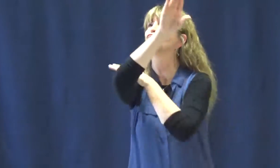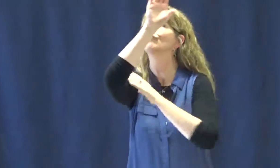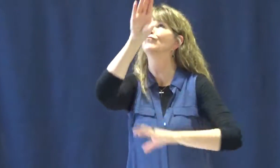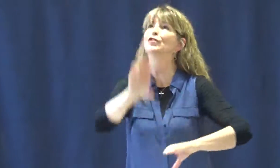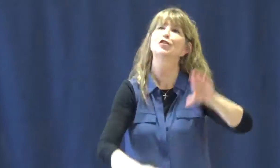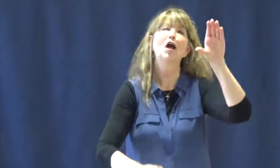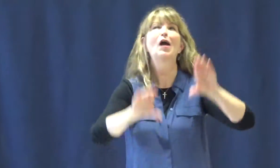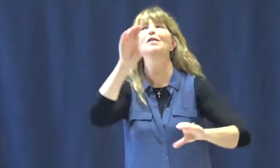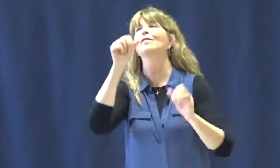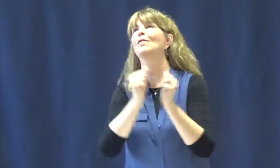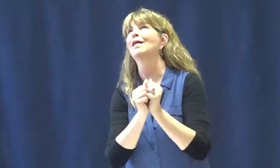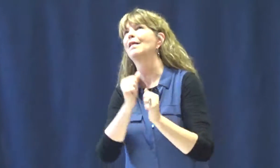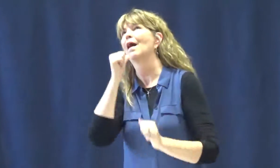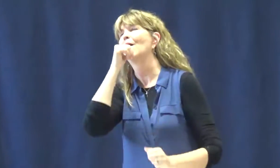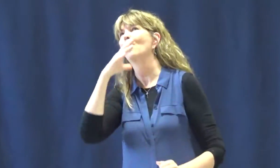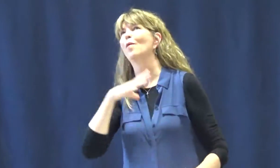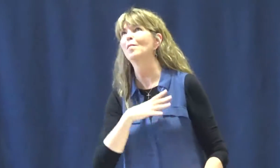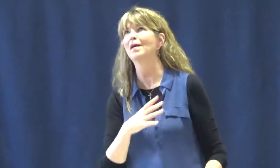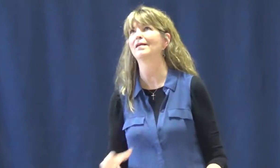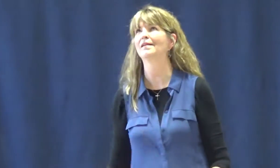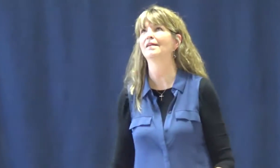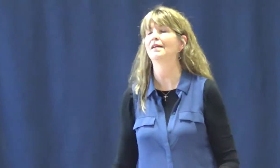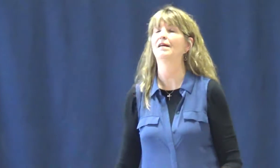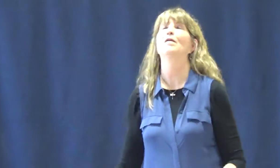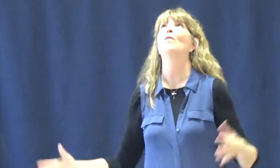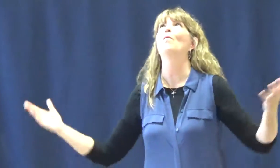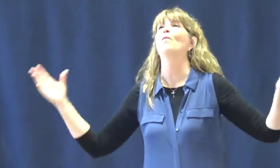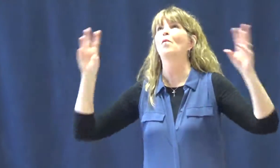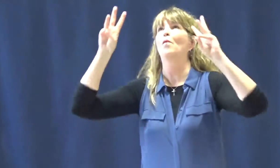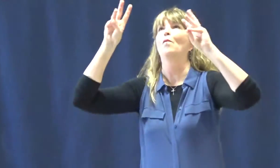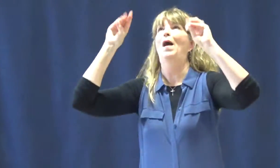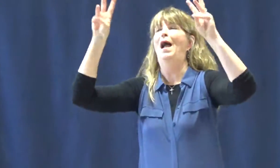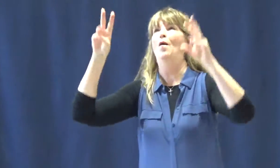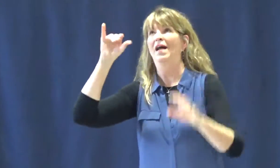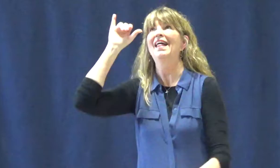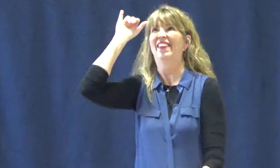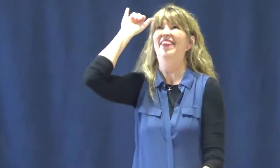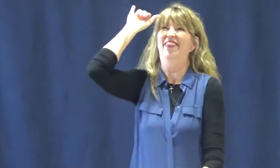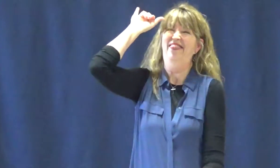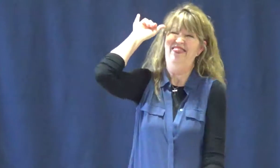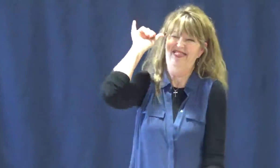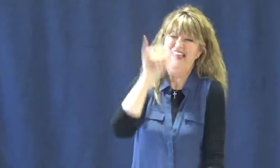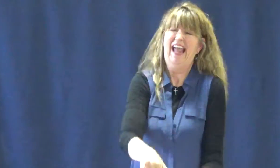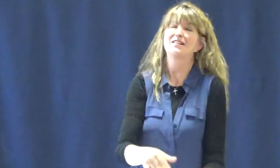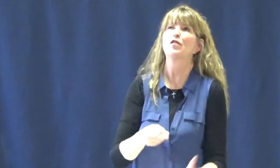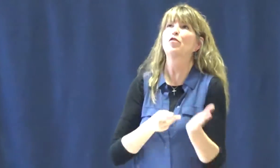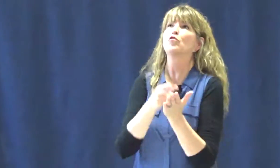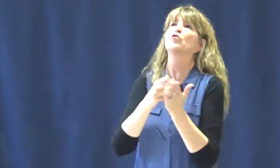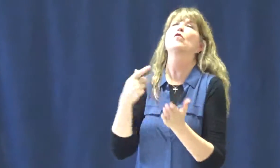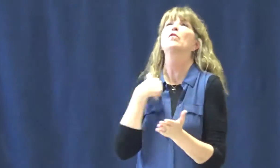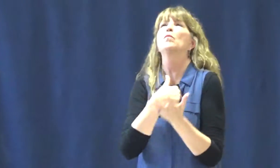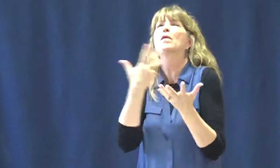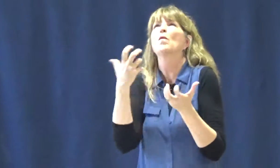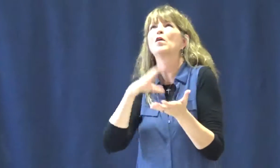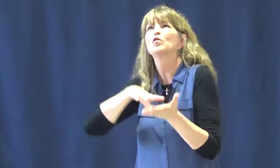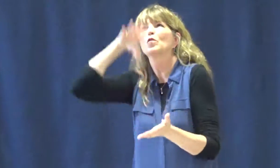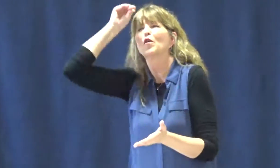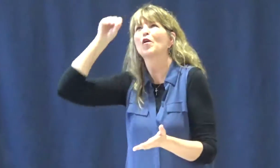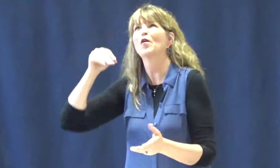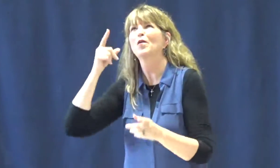that country. And you went there and you talked to a woman. Wow. That is the truth